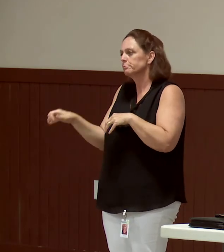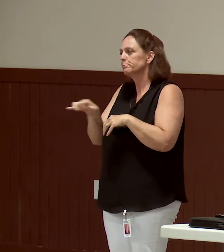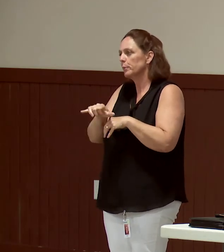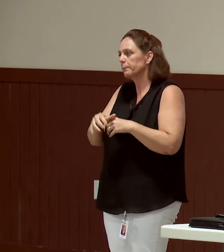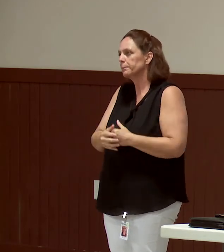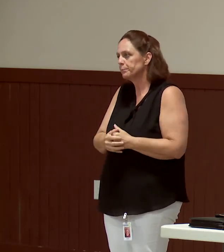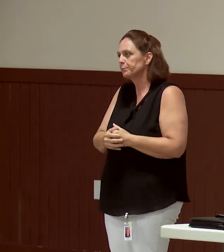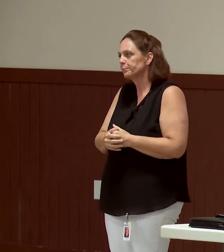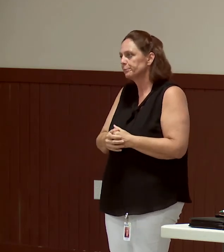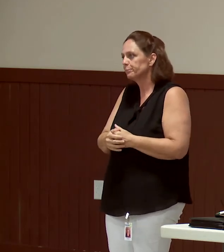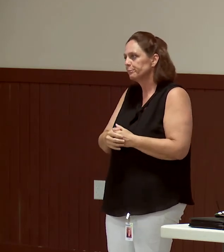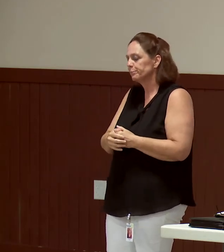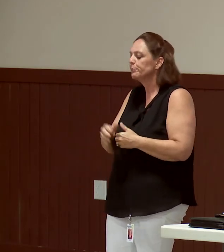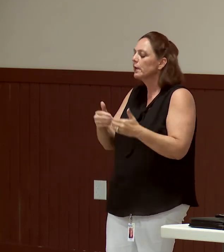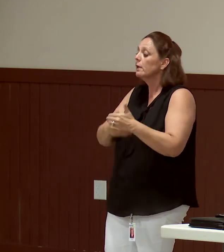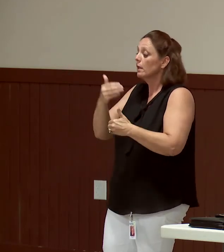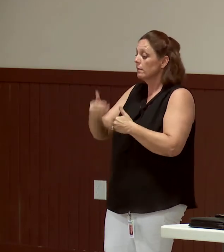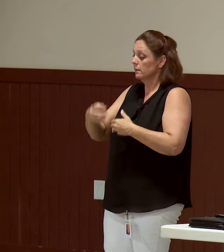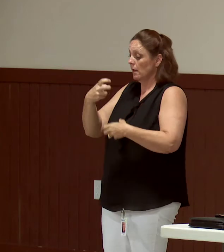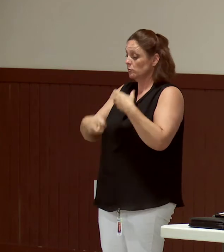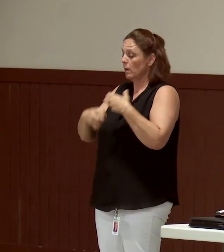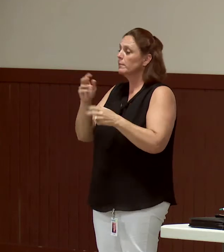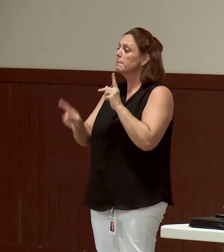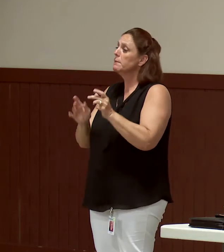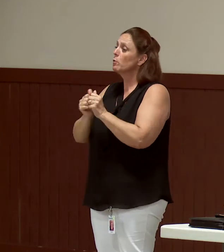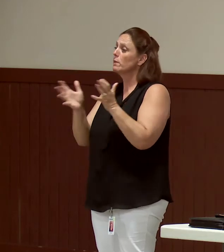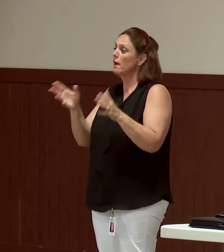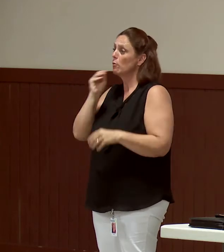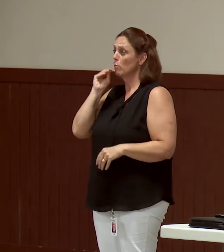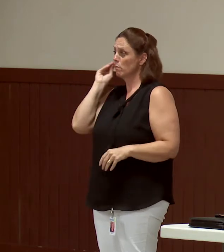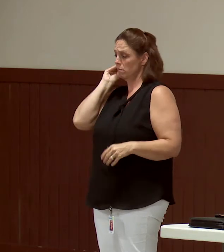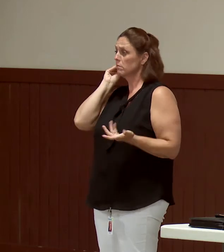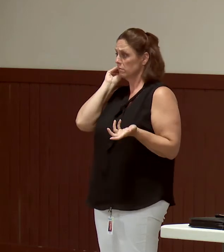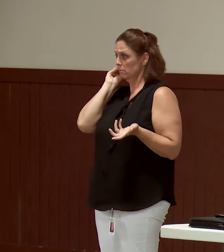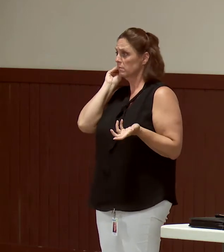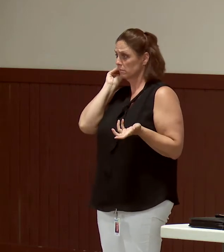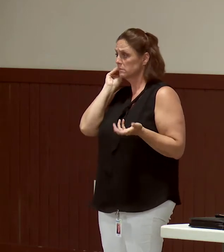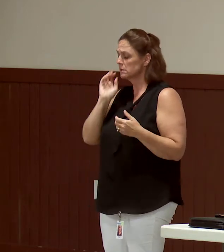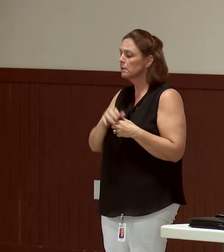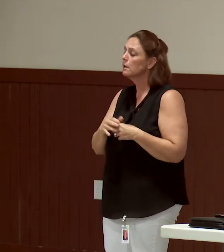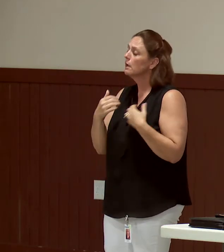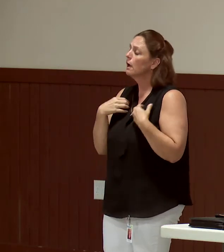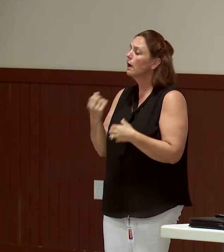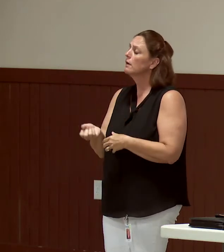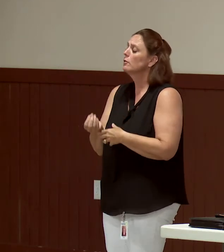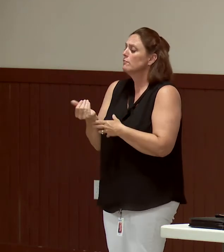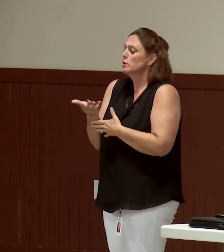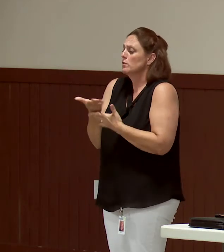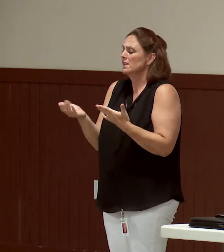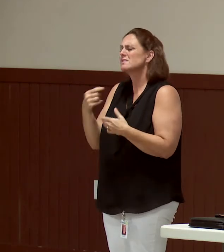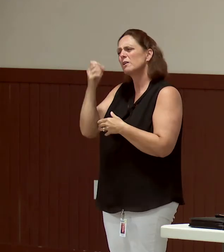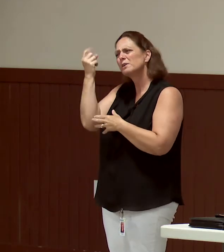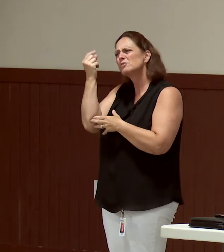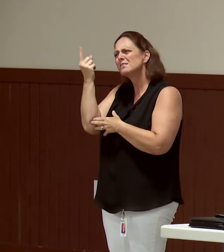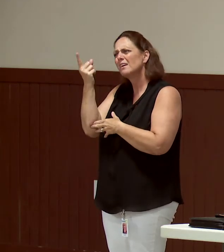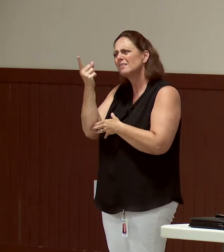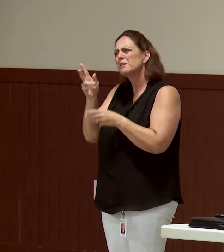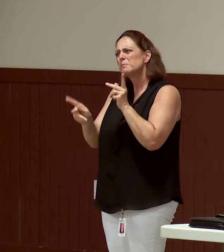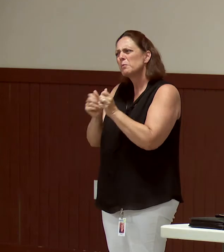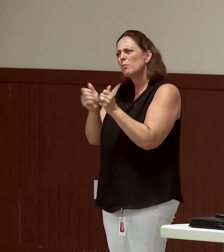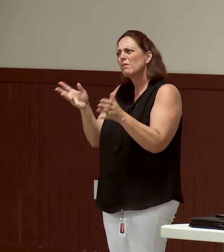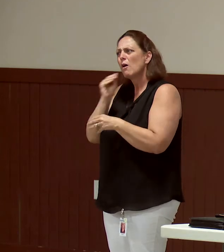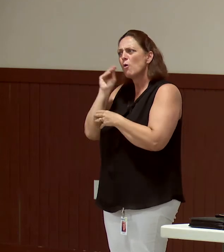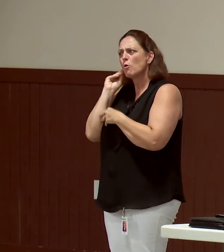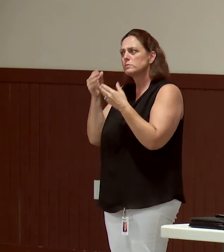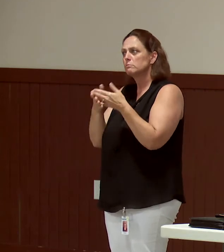The next issue I'll touch on is homelessness. I'm going to only touch on a couple factors because this is a very broad issue in Linn County,